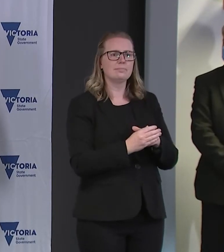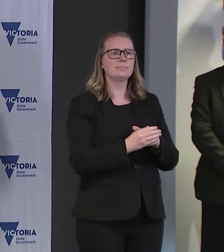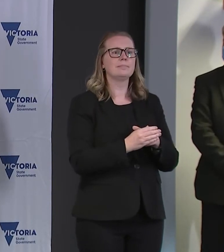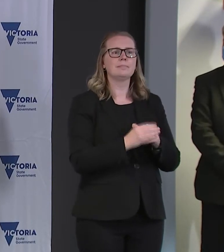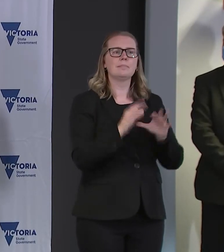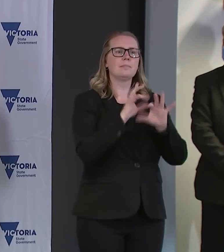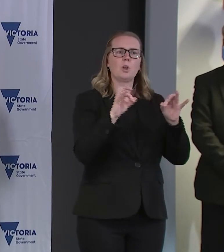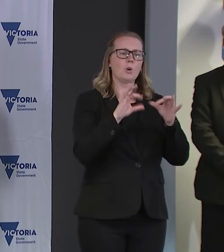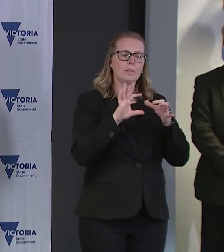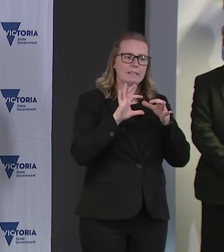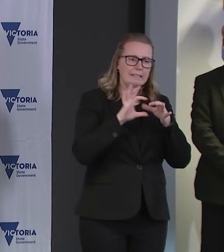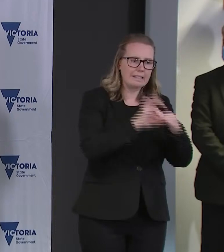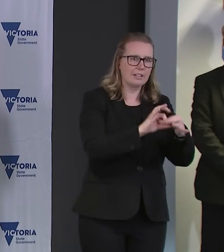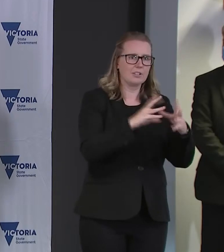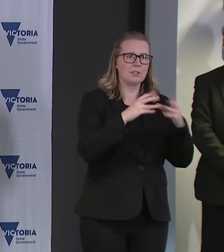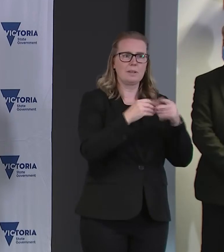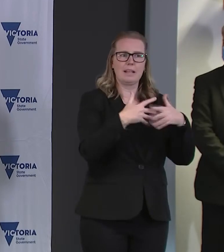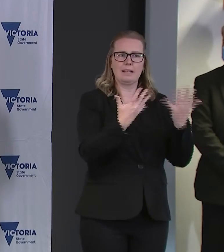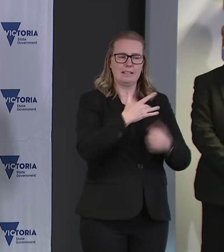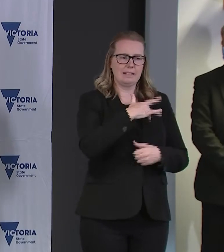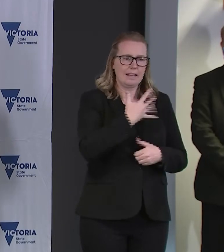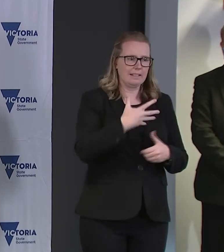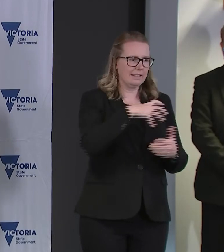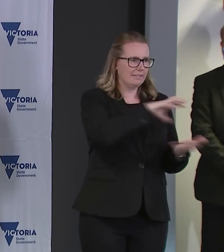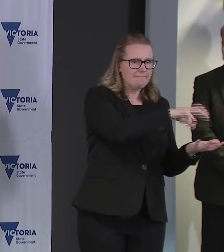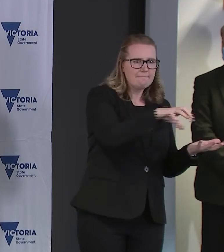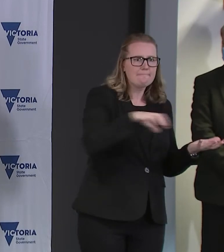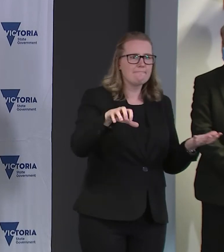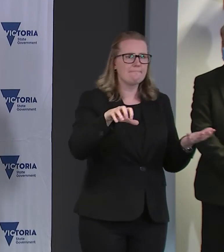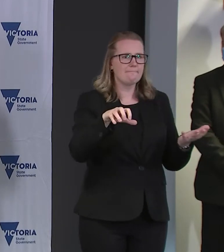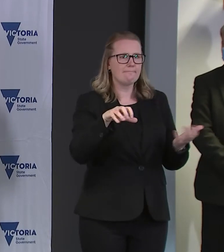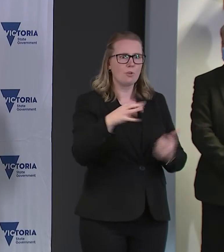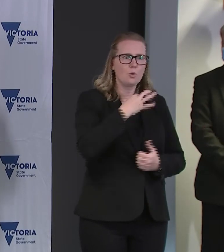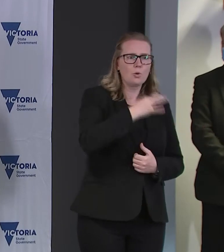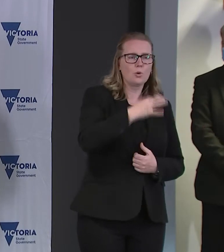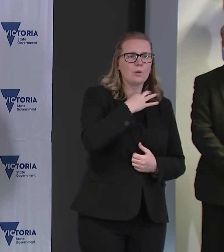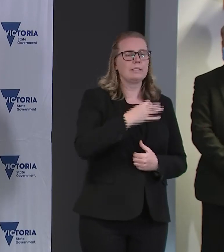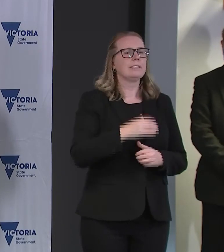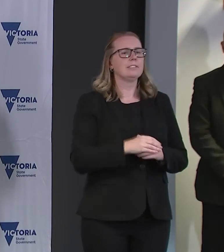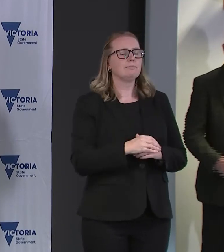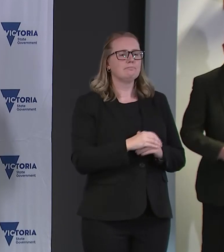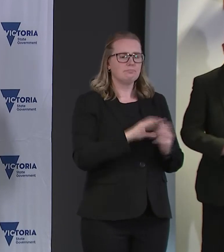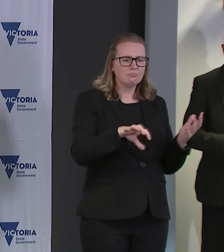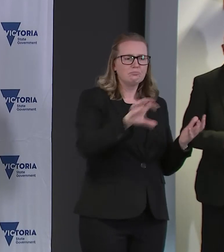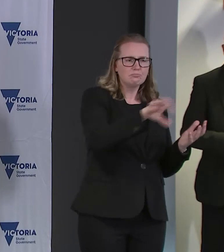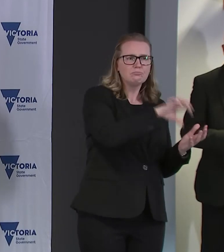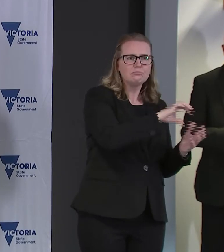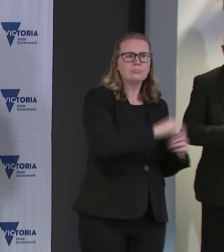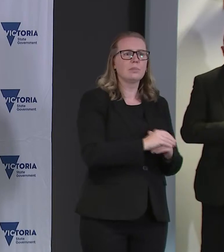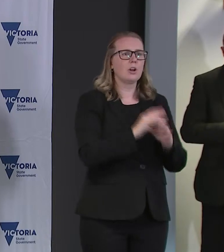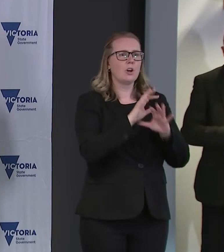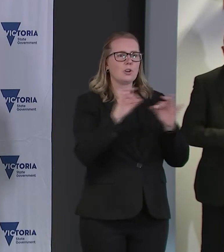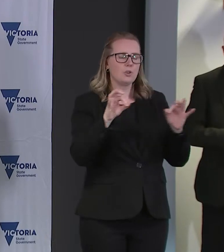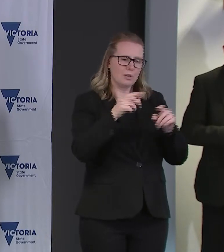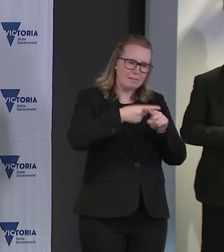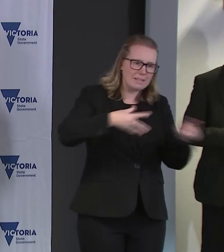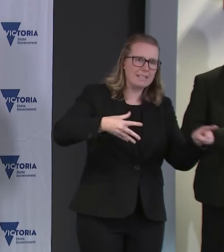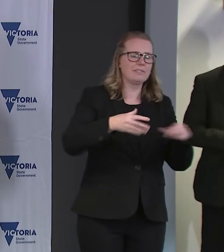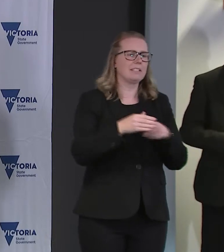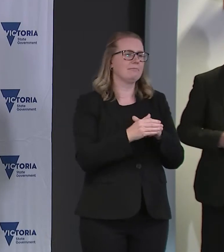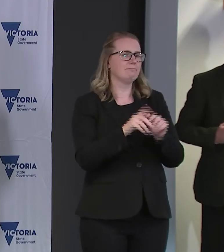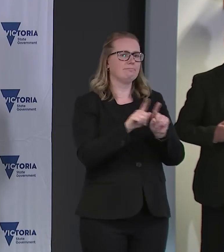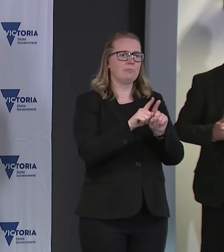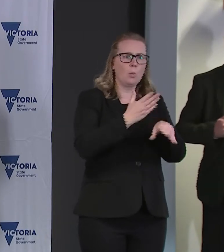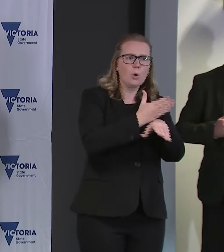to sensitive settings from those families directly, and there are no connections at this point to any sensitive occupations or sensitive